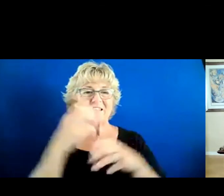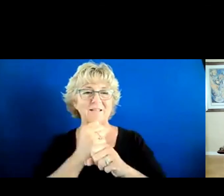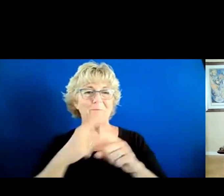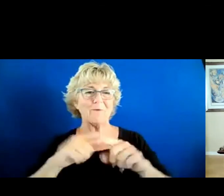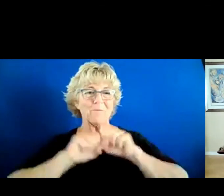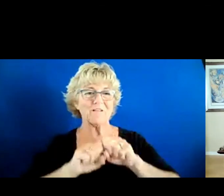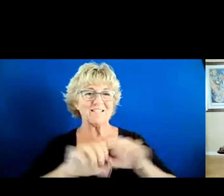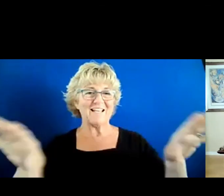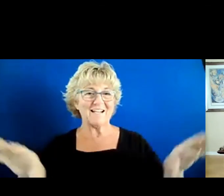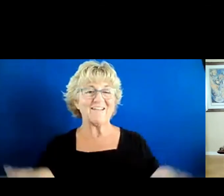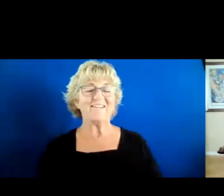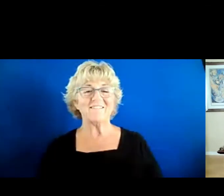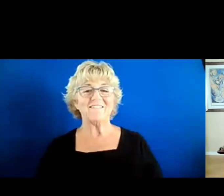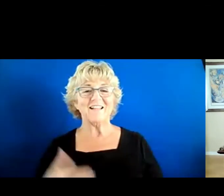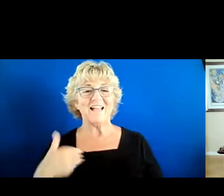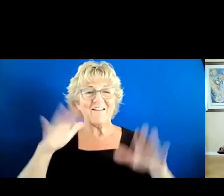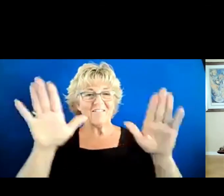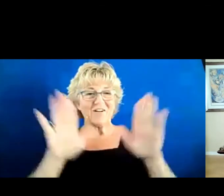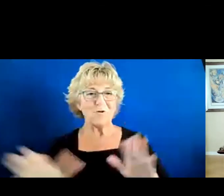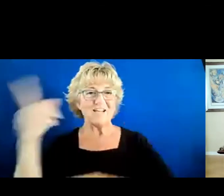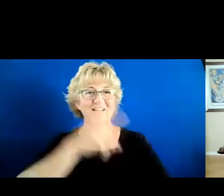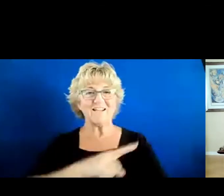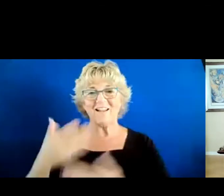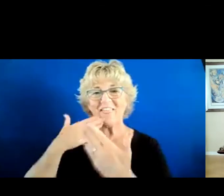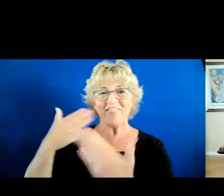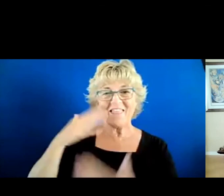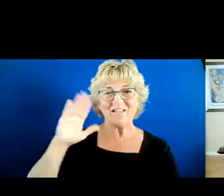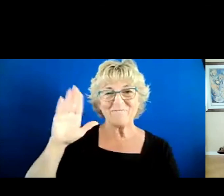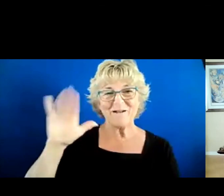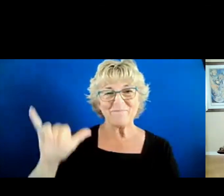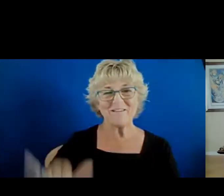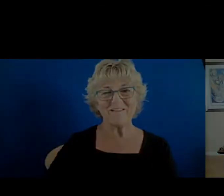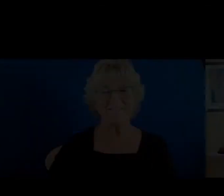out again. Have yourself a terrific day. Thanks, Bobby. Welcome.